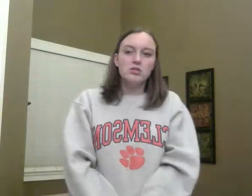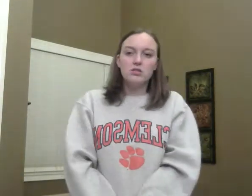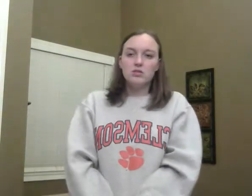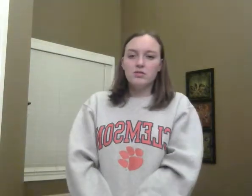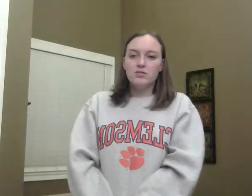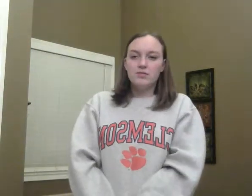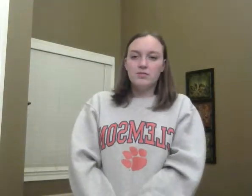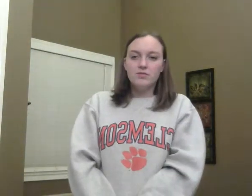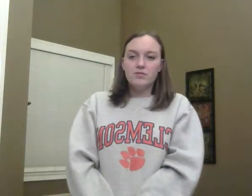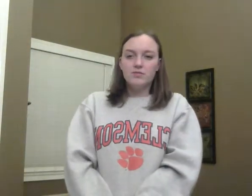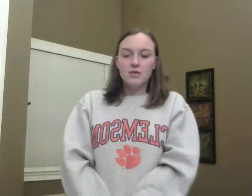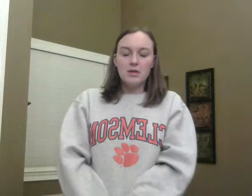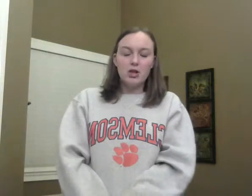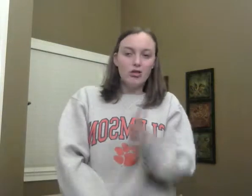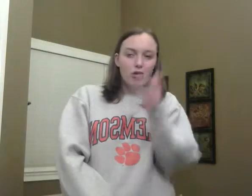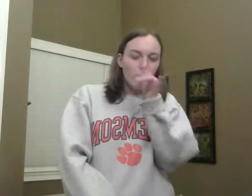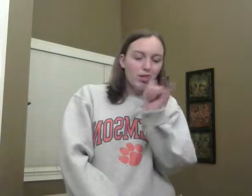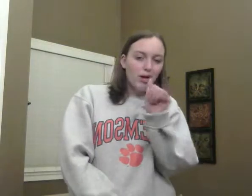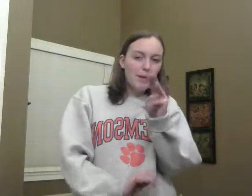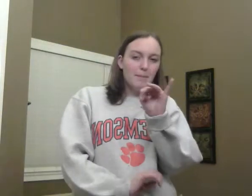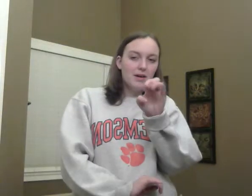large mosquito. Okay.